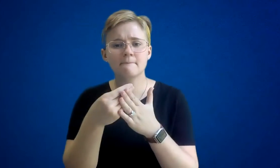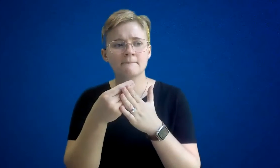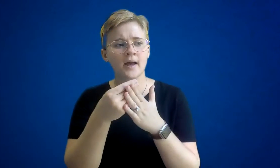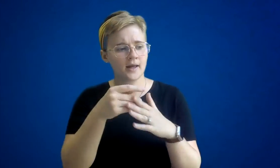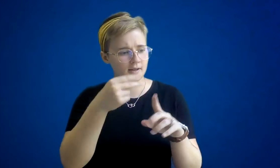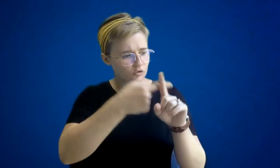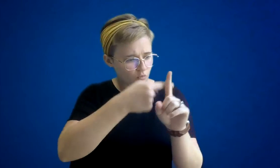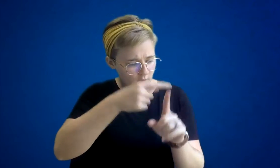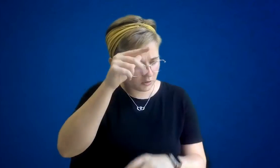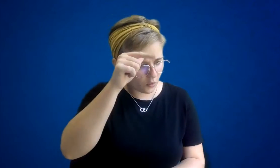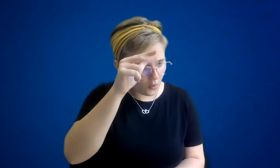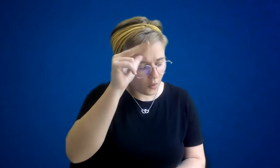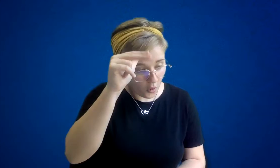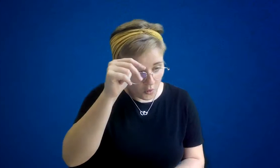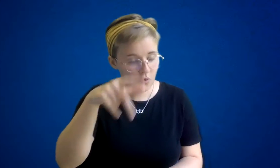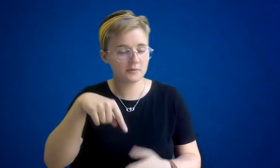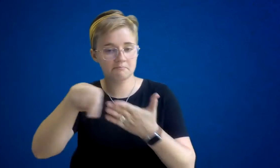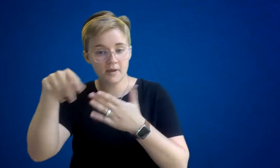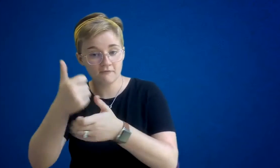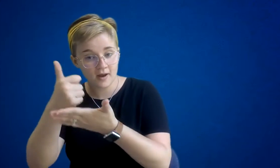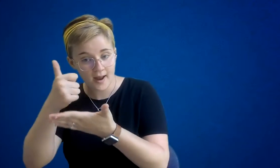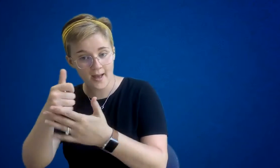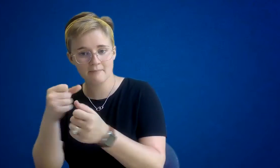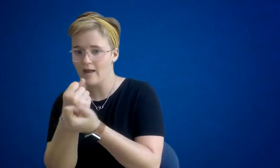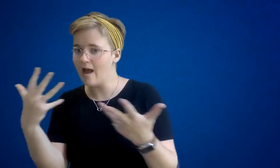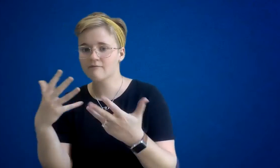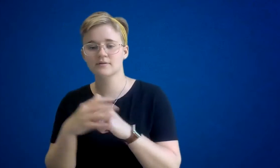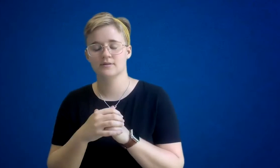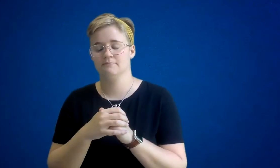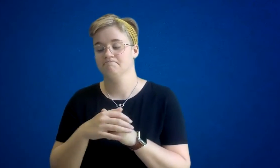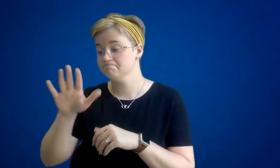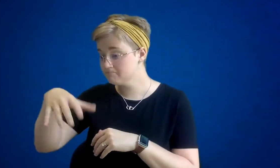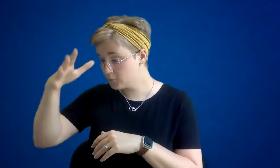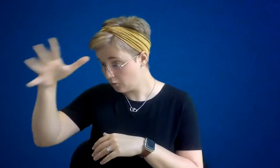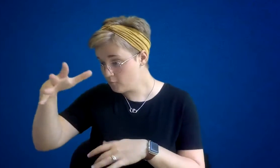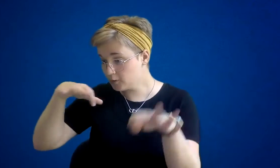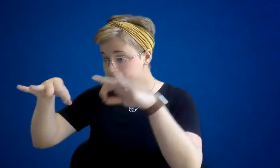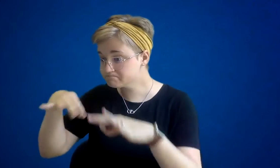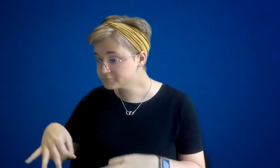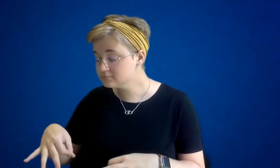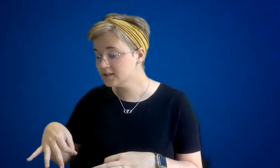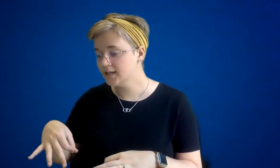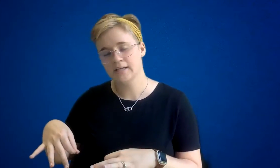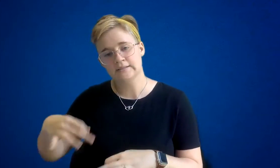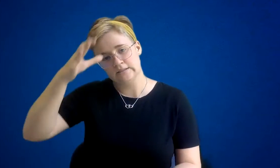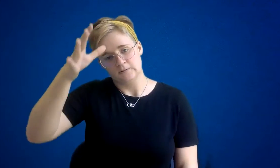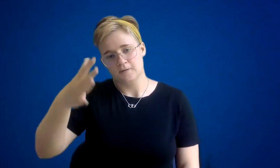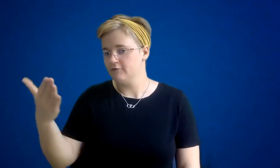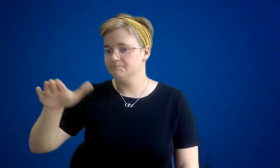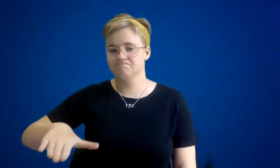told Grandfather about his plan, but Grandfather signaled no. Little Willie pleaded with him, but